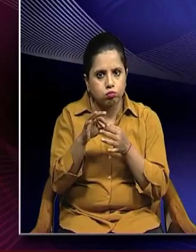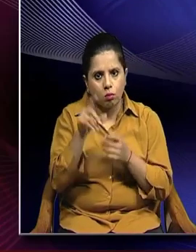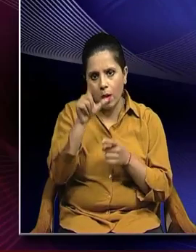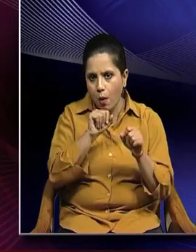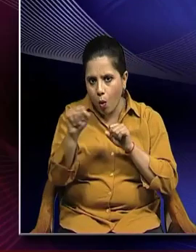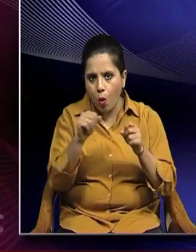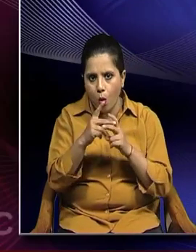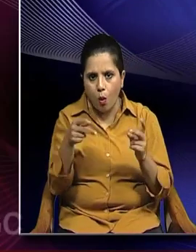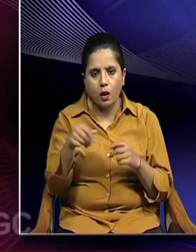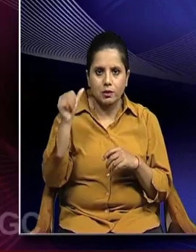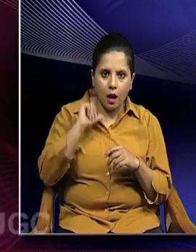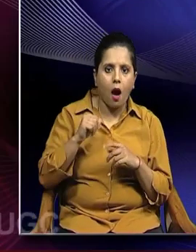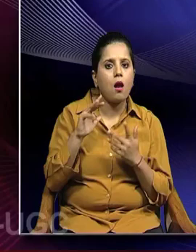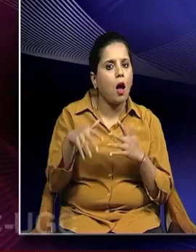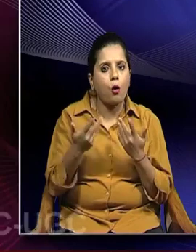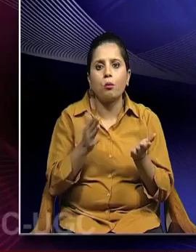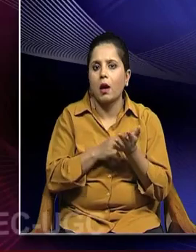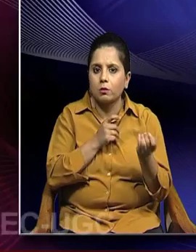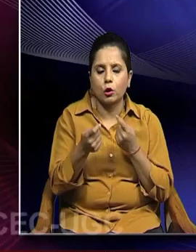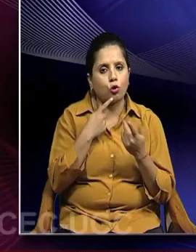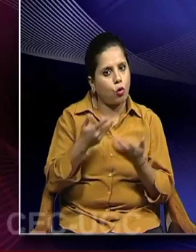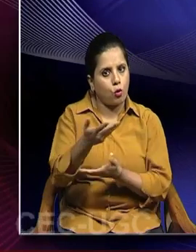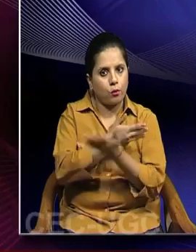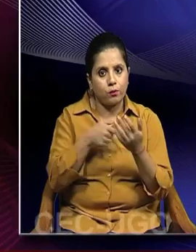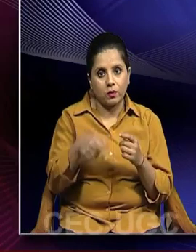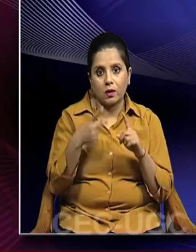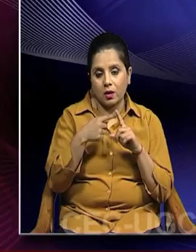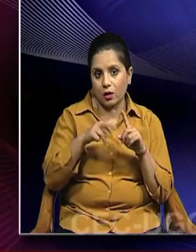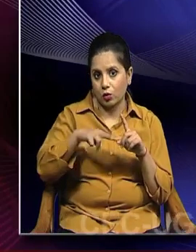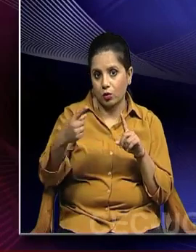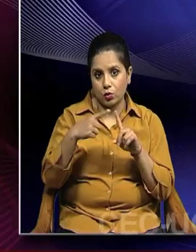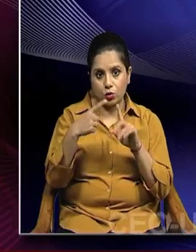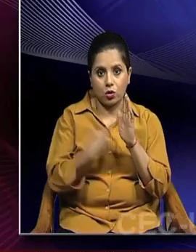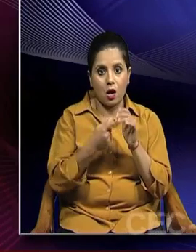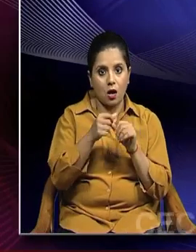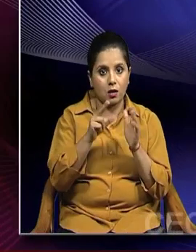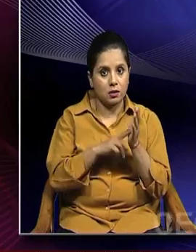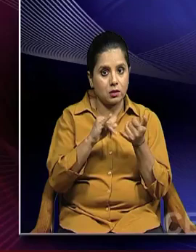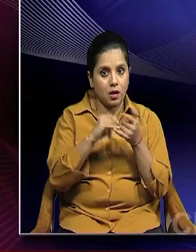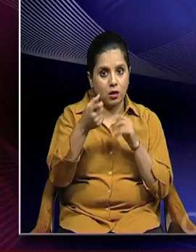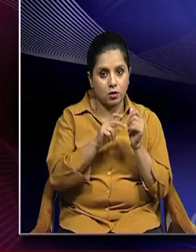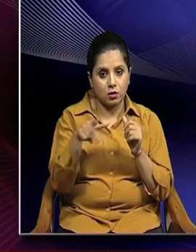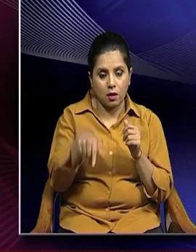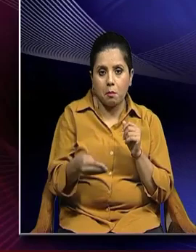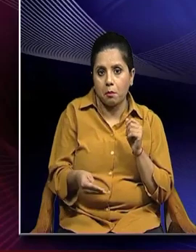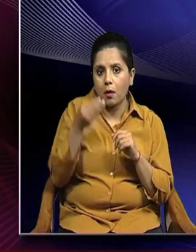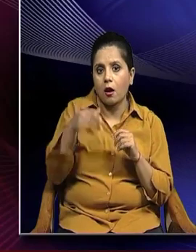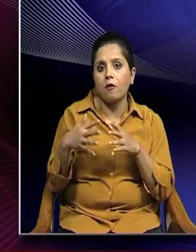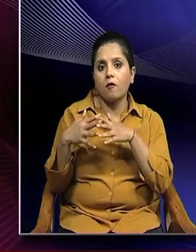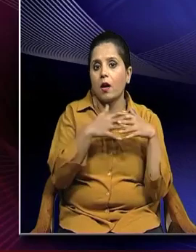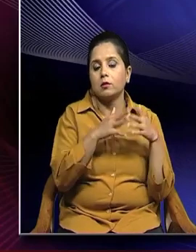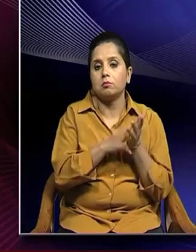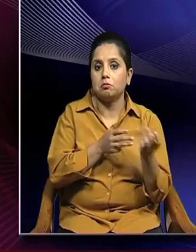of management we talk about. So while transactional approach was exemplified by Western